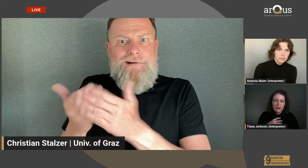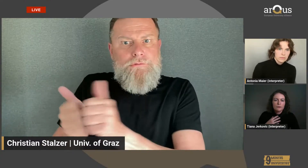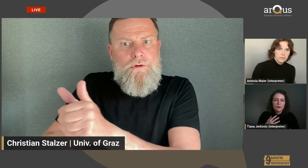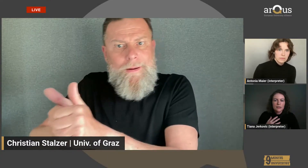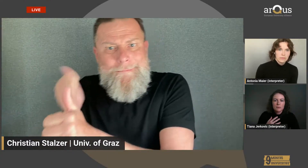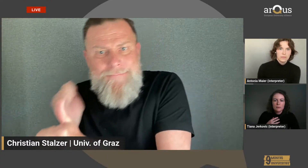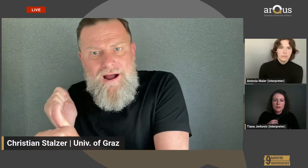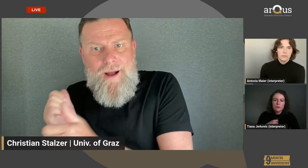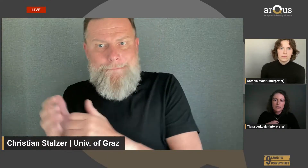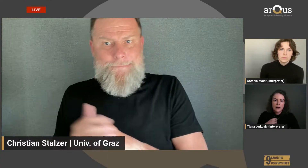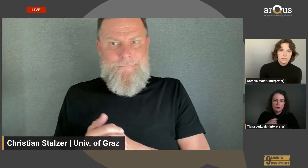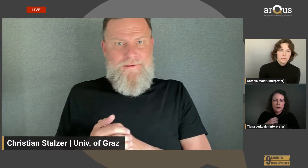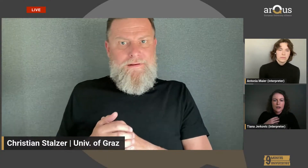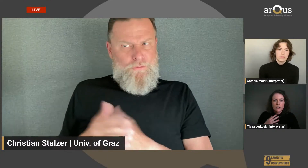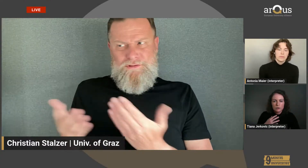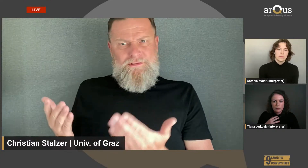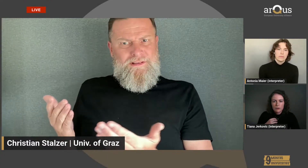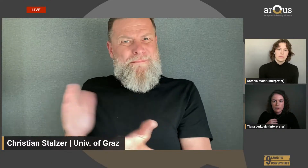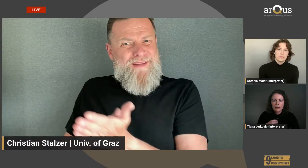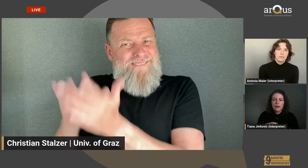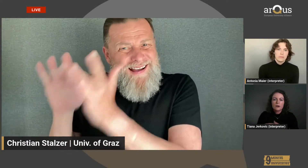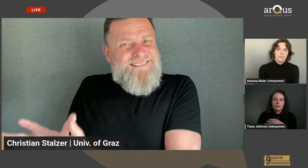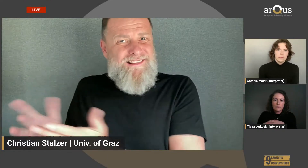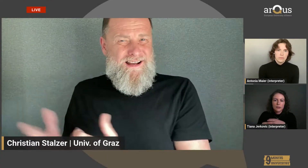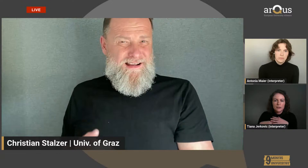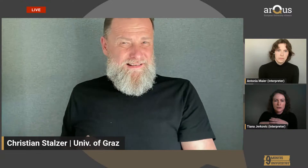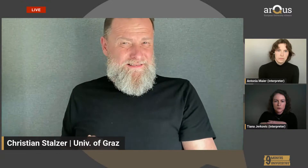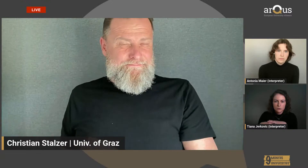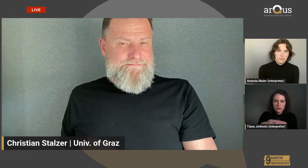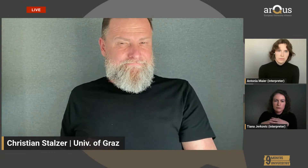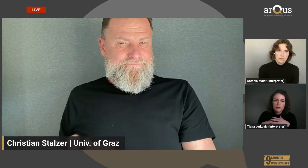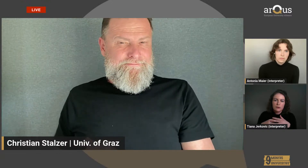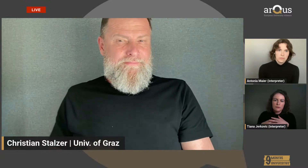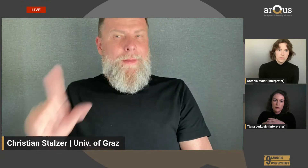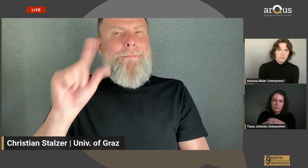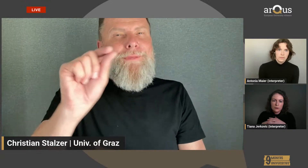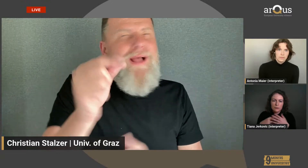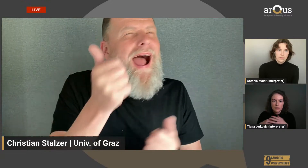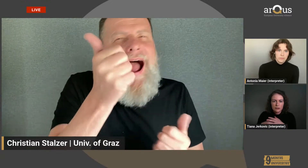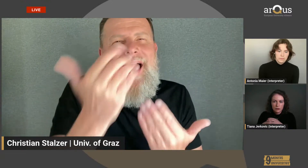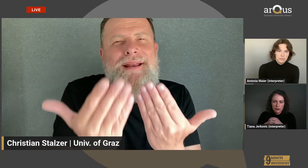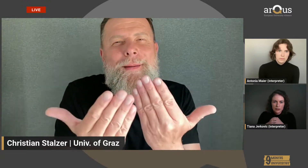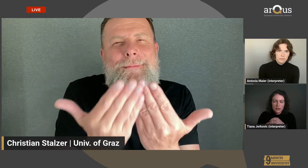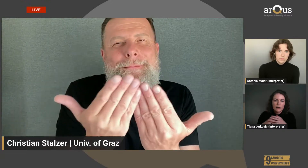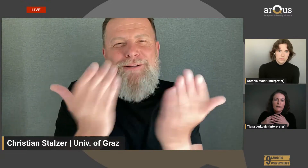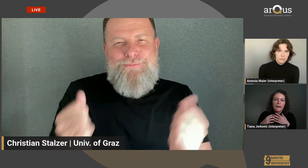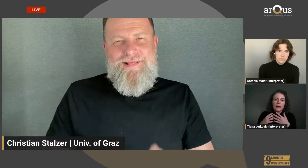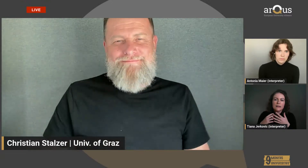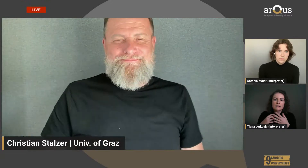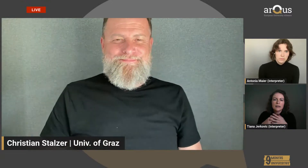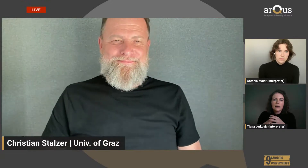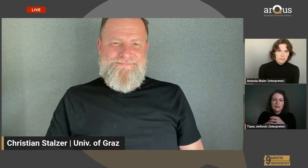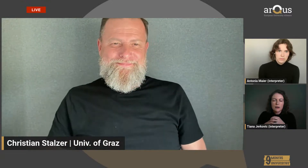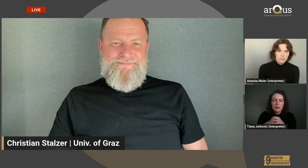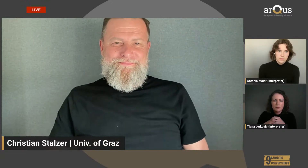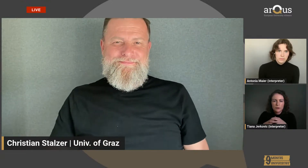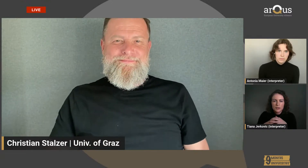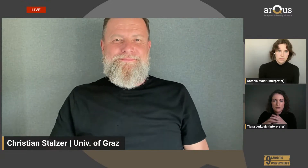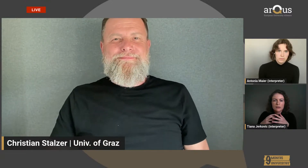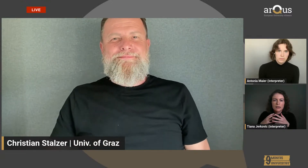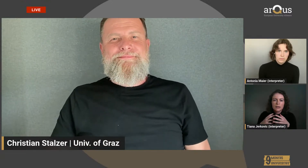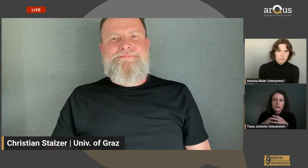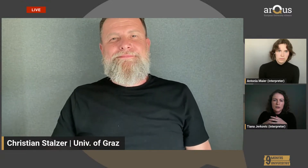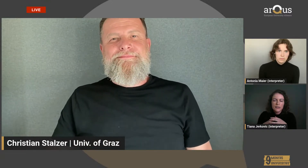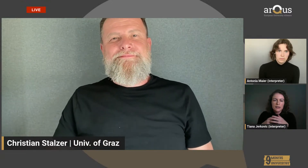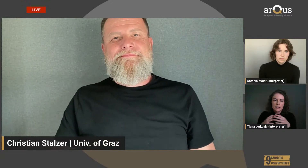happening. For example, they will have trouble following in school, they will have trouble building knowledge, and it is very